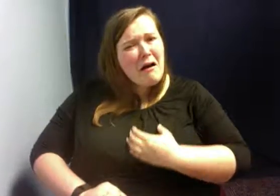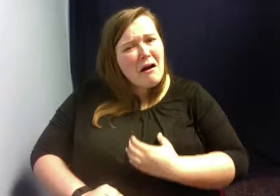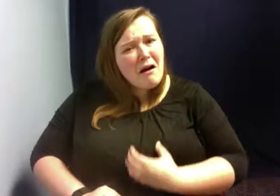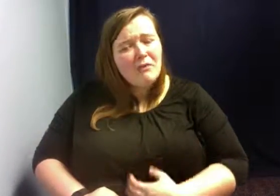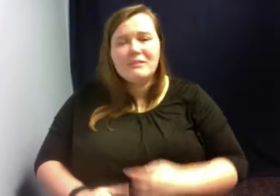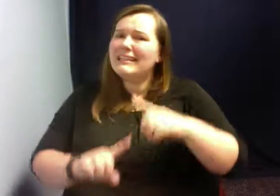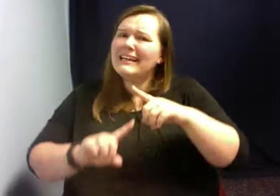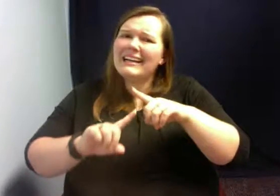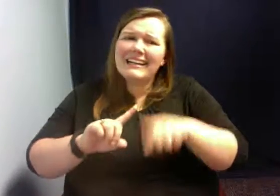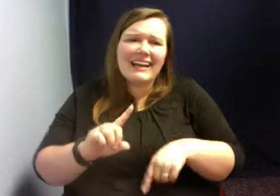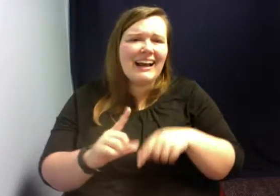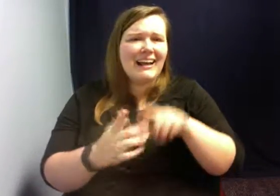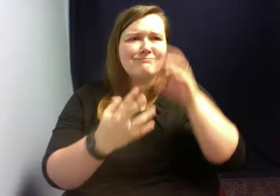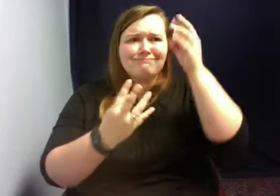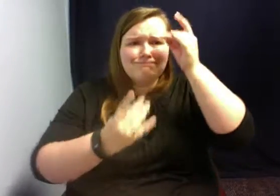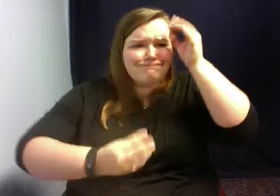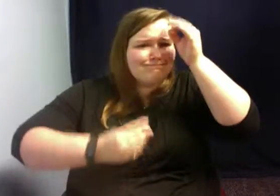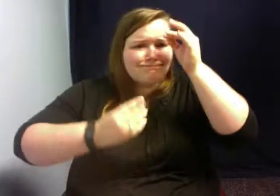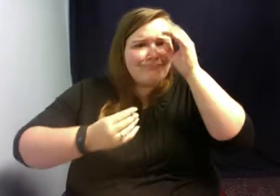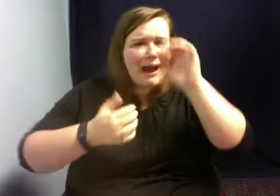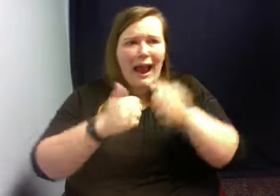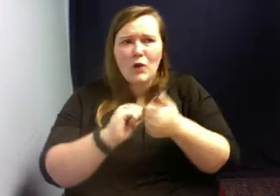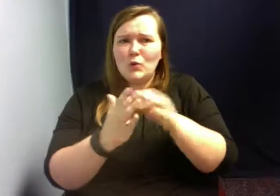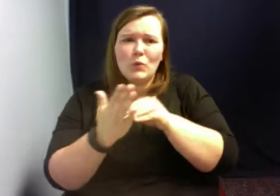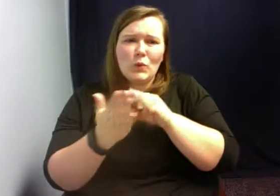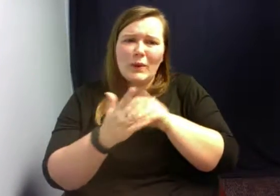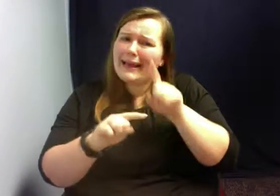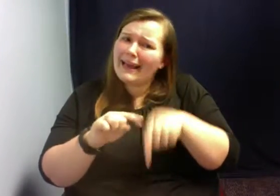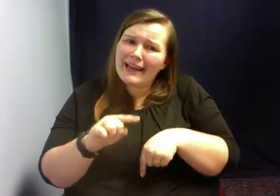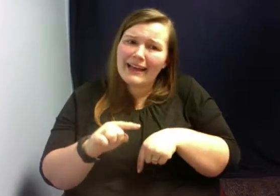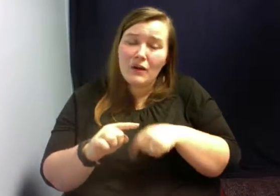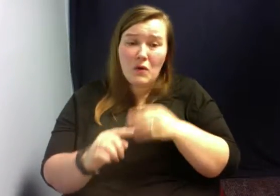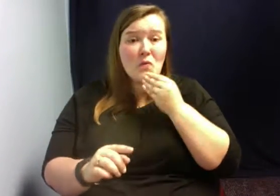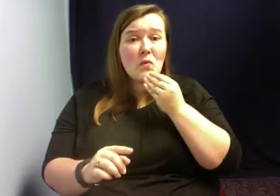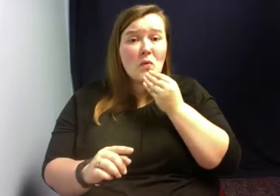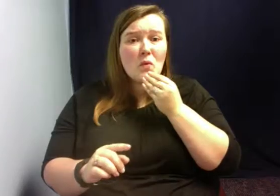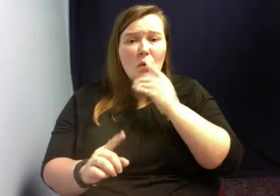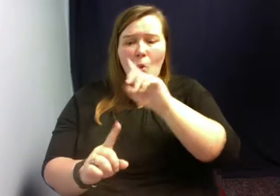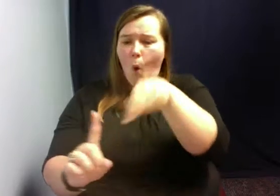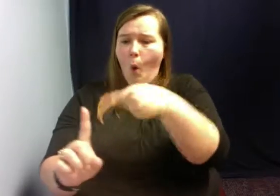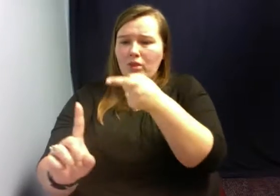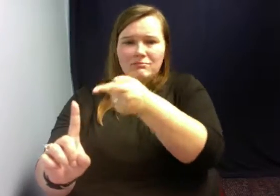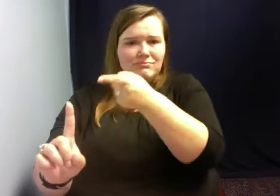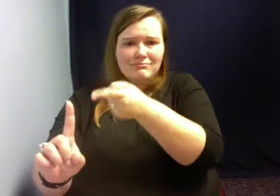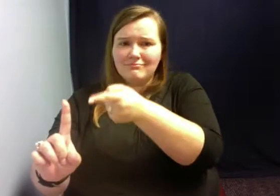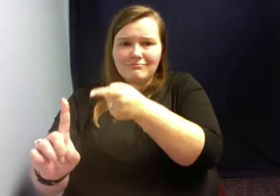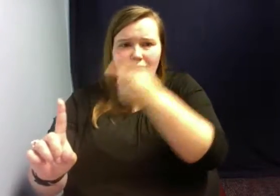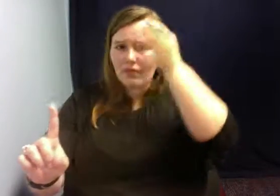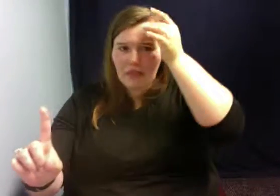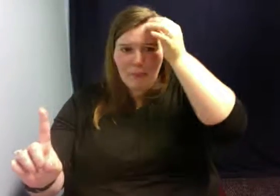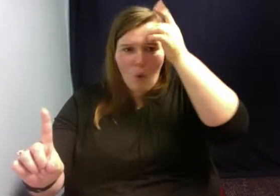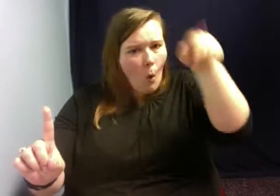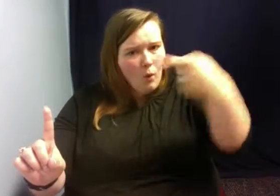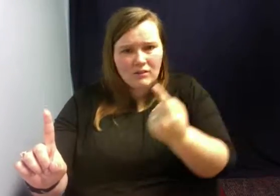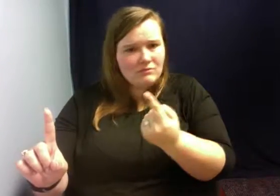couldn't even begin to think about learning. Food was the only thing on their mind.